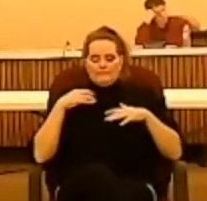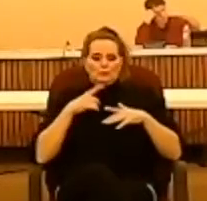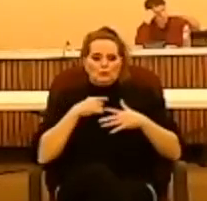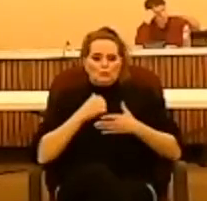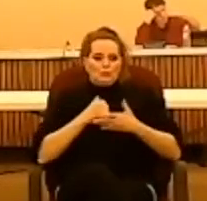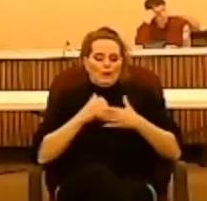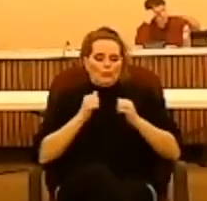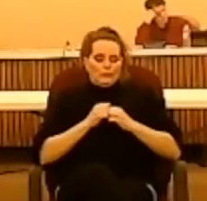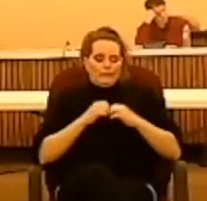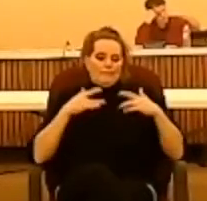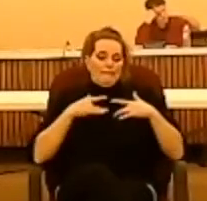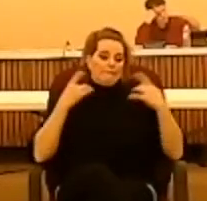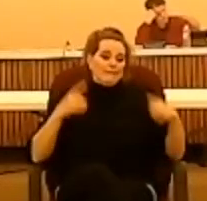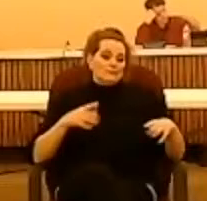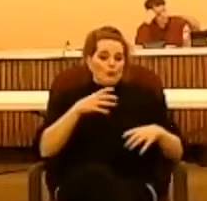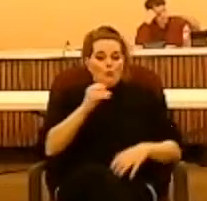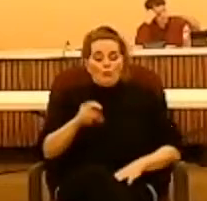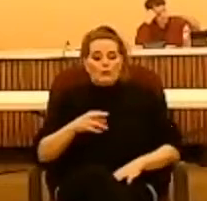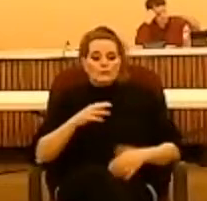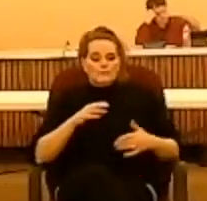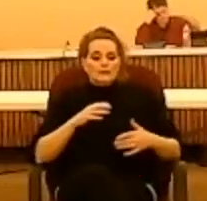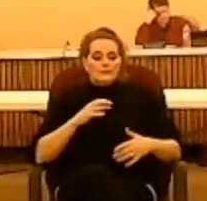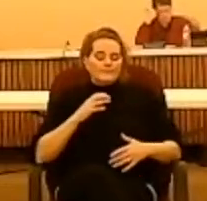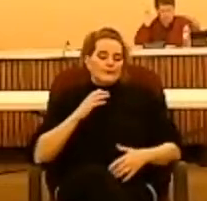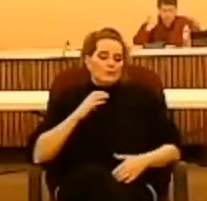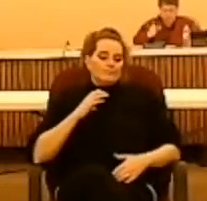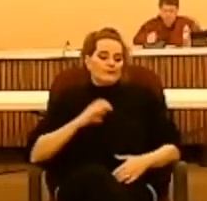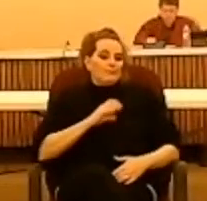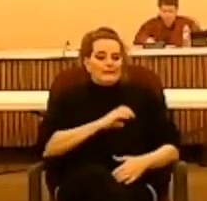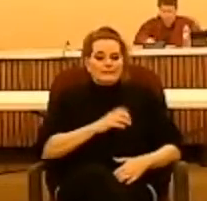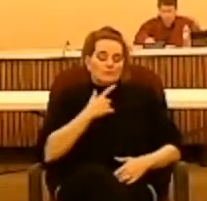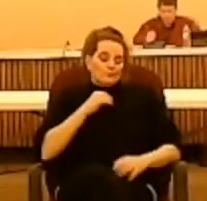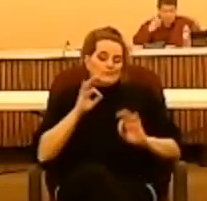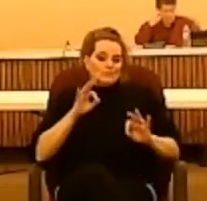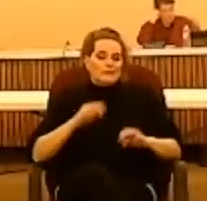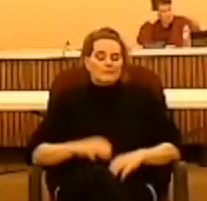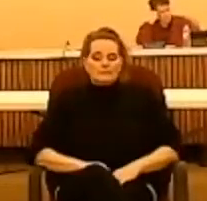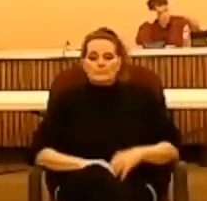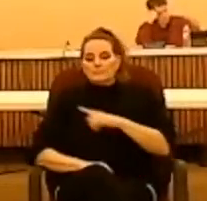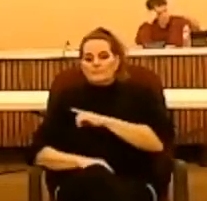or committees, so. Fantastic. That's awesome. Beautiful.